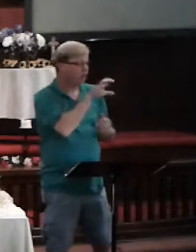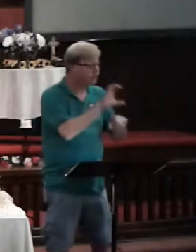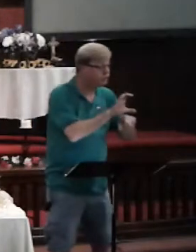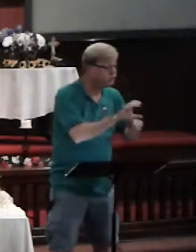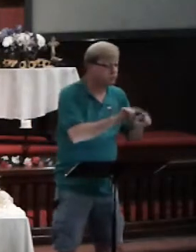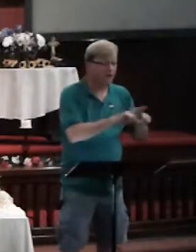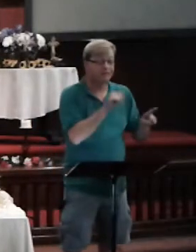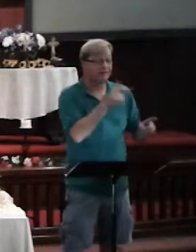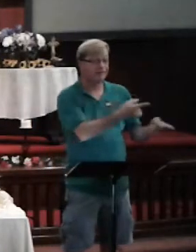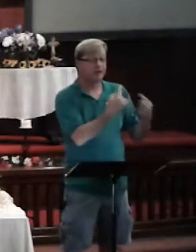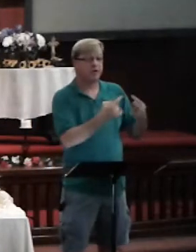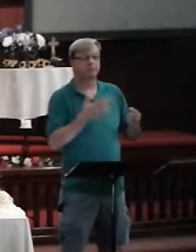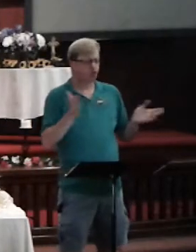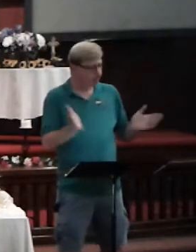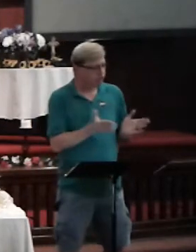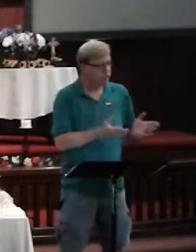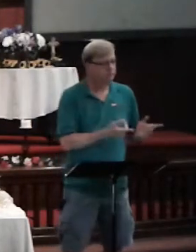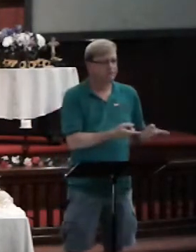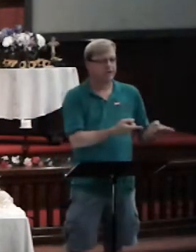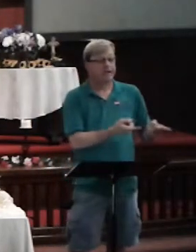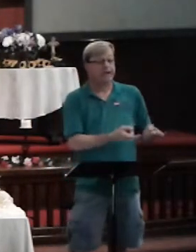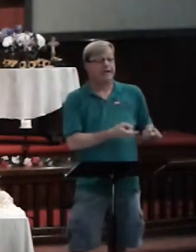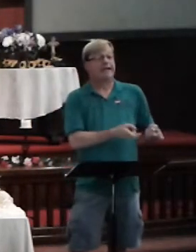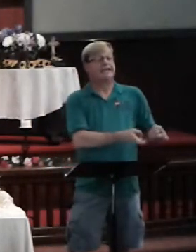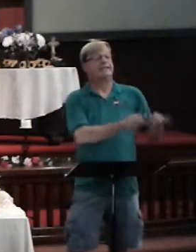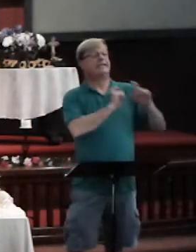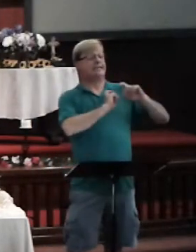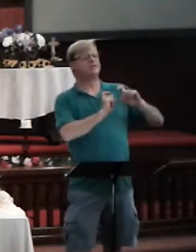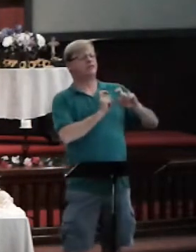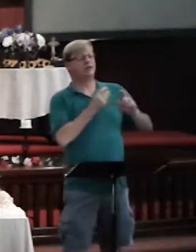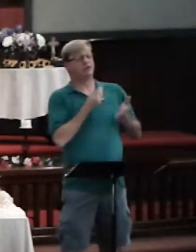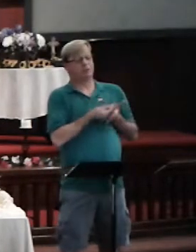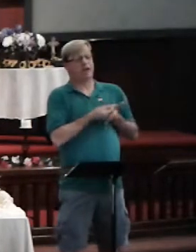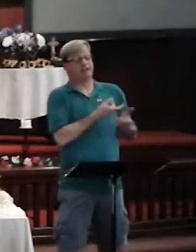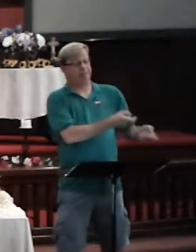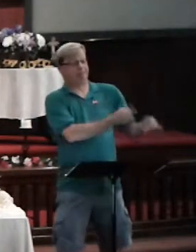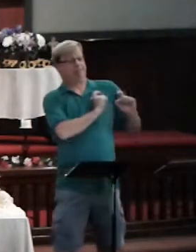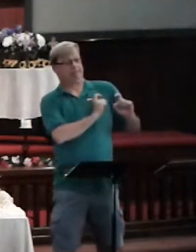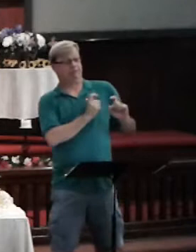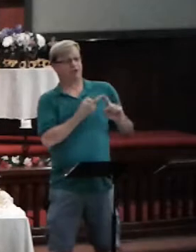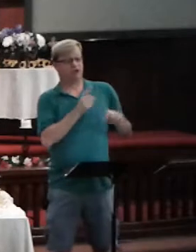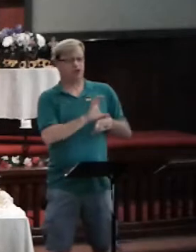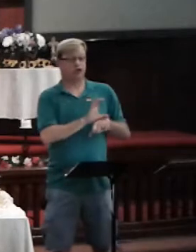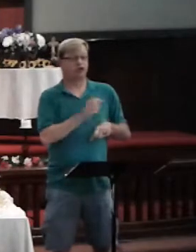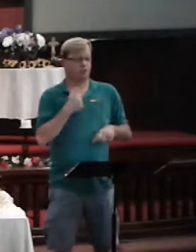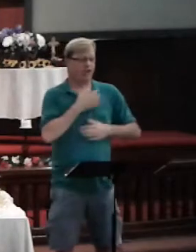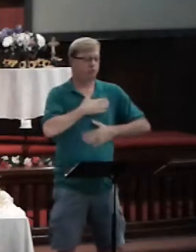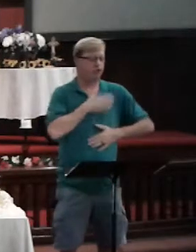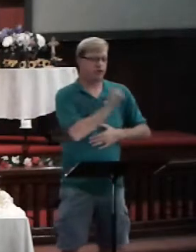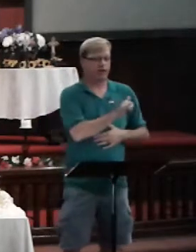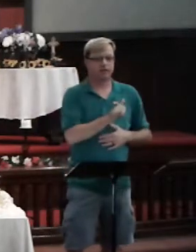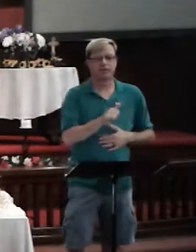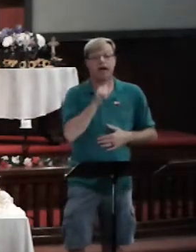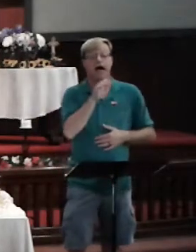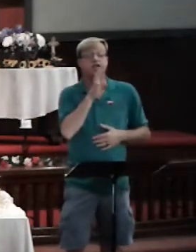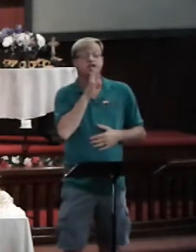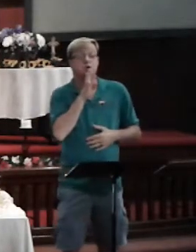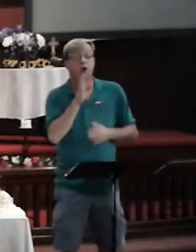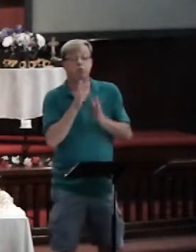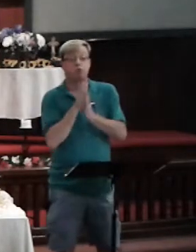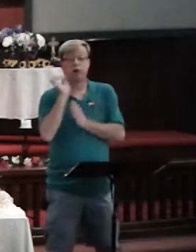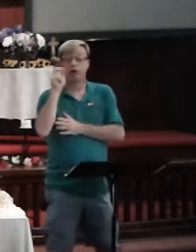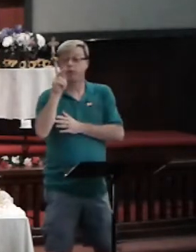reason, please encourage them to make a tax-deductible offering, and we would appreciate that. Unspoken prayer